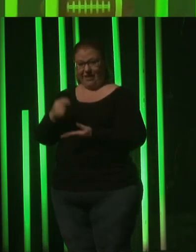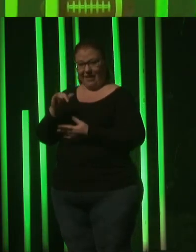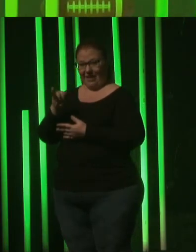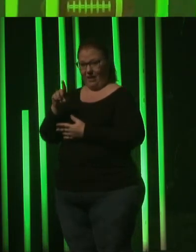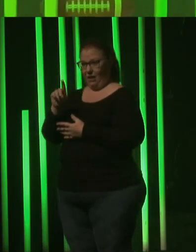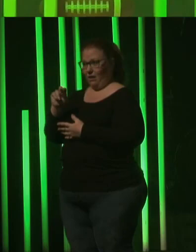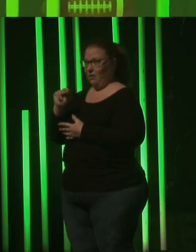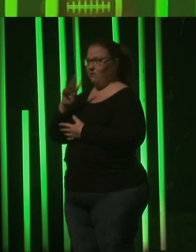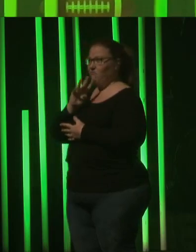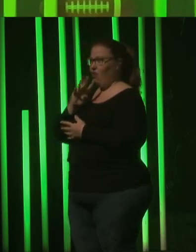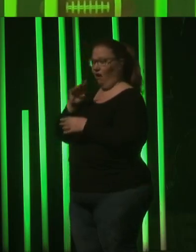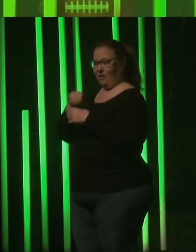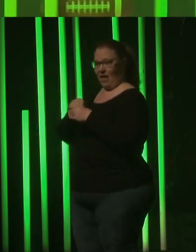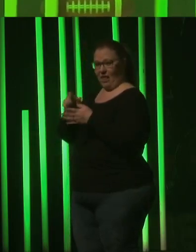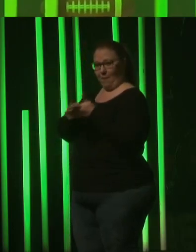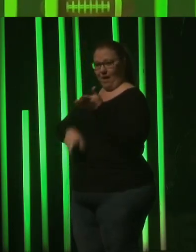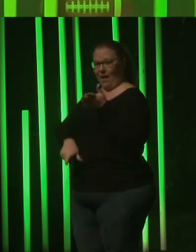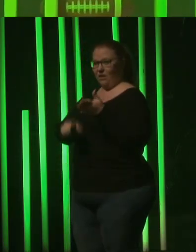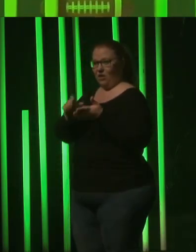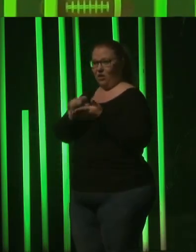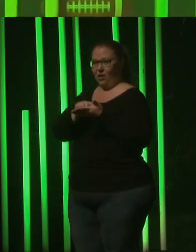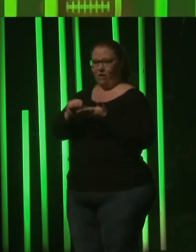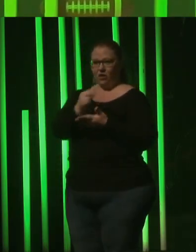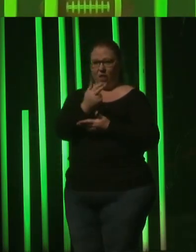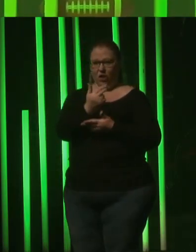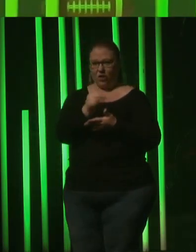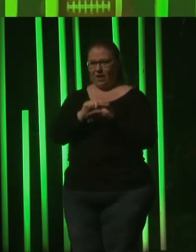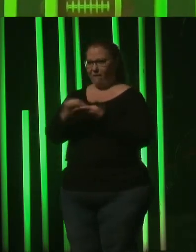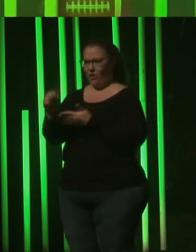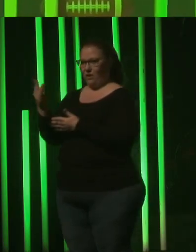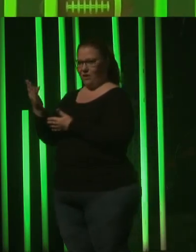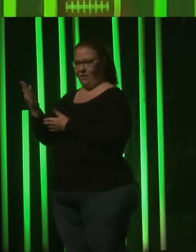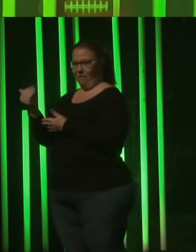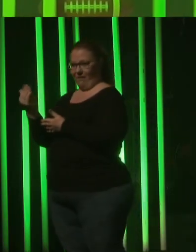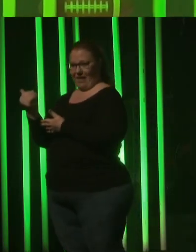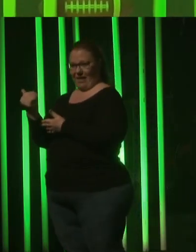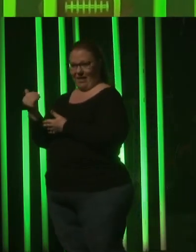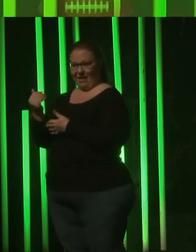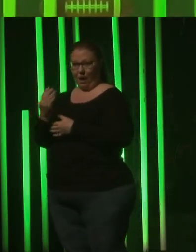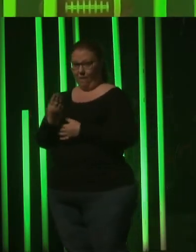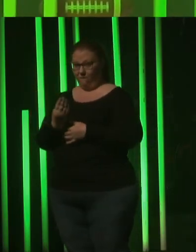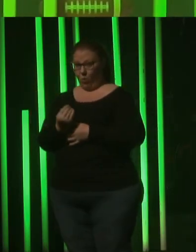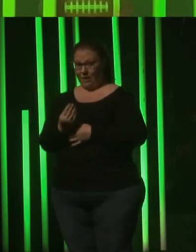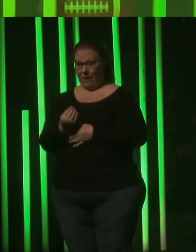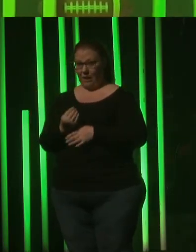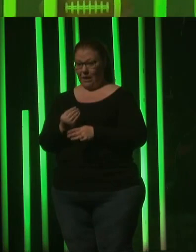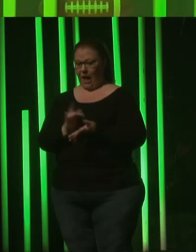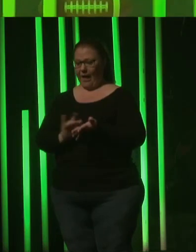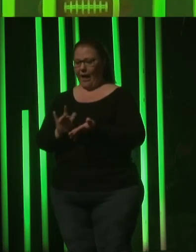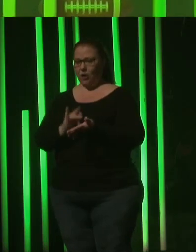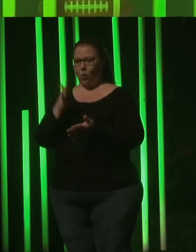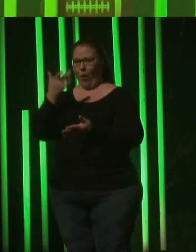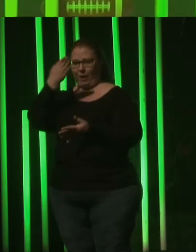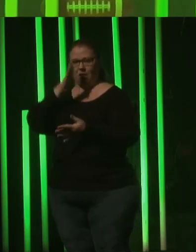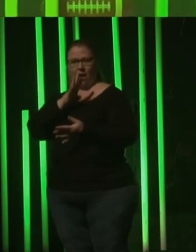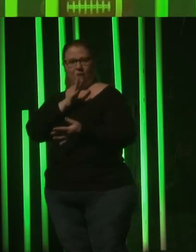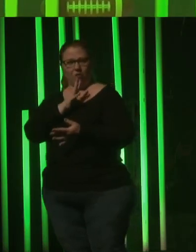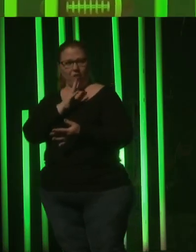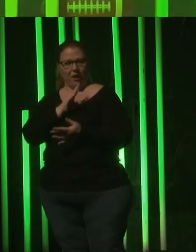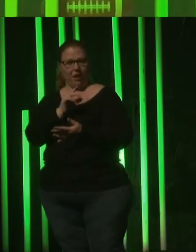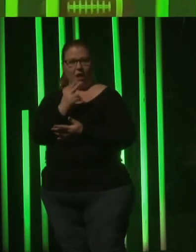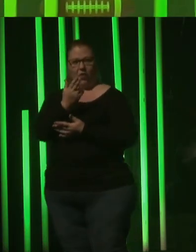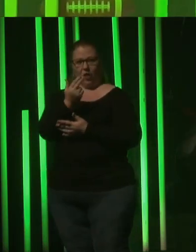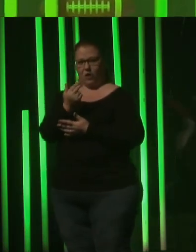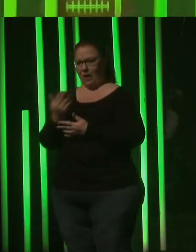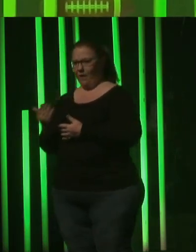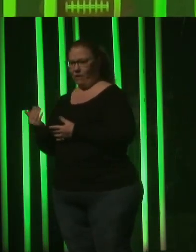passage. Verses 13 and 15. I took 14 out because it was the father speaking. But verses 13 and 15,